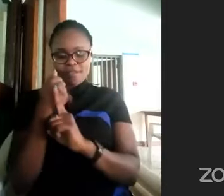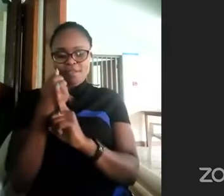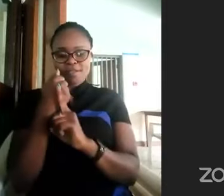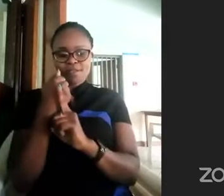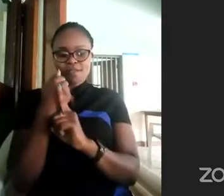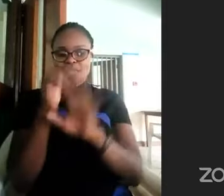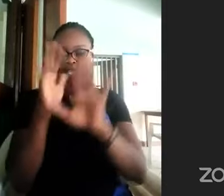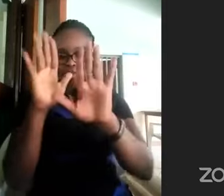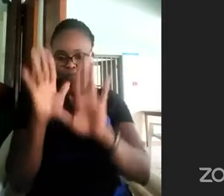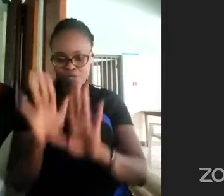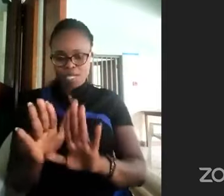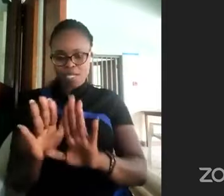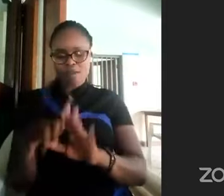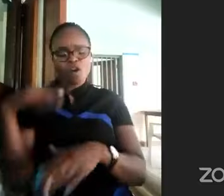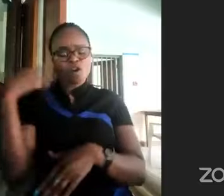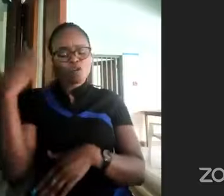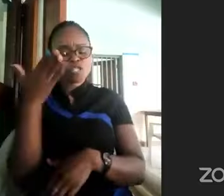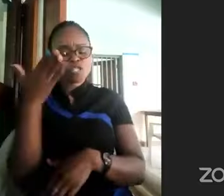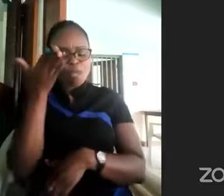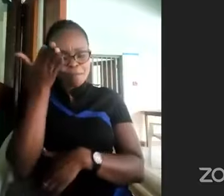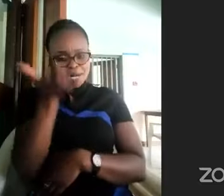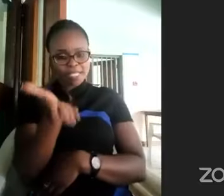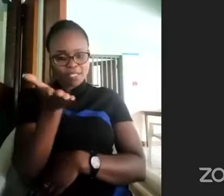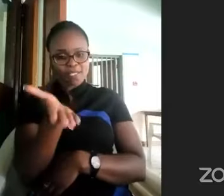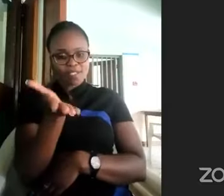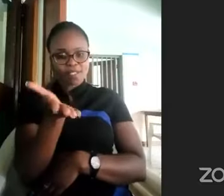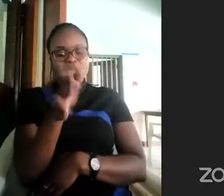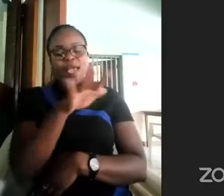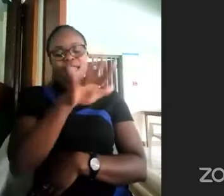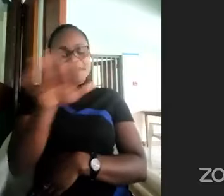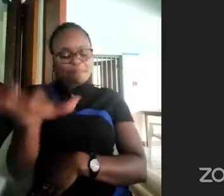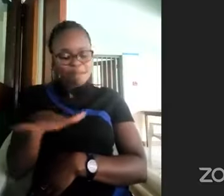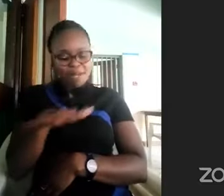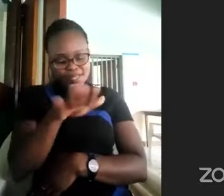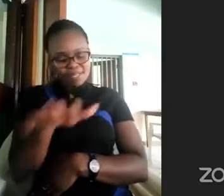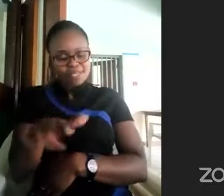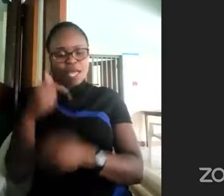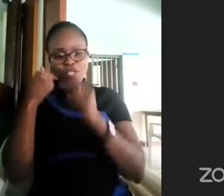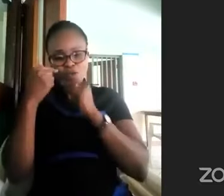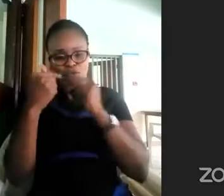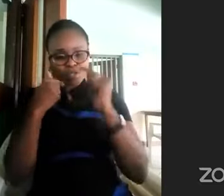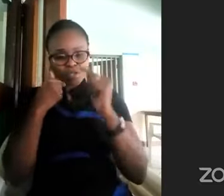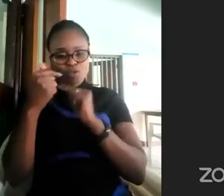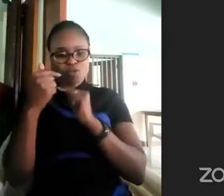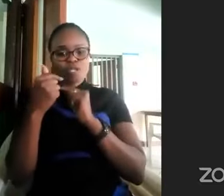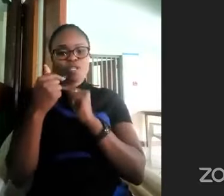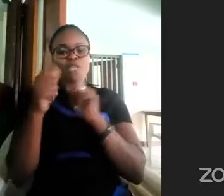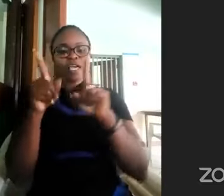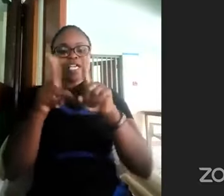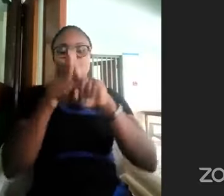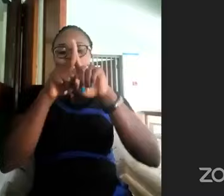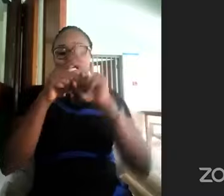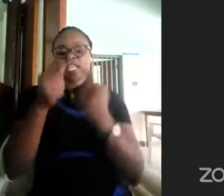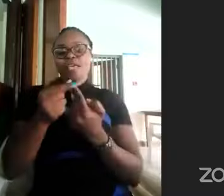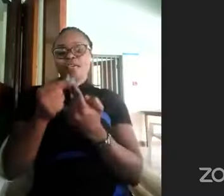be left behind, even as we talk about the aspect of corruption. Thank you so much, Vera. Allow me welcome our